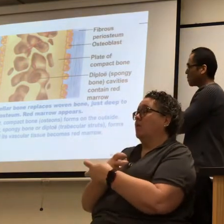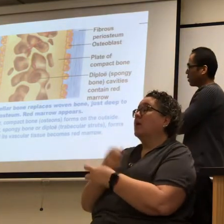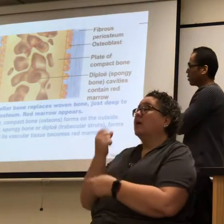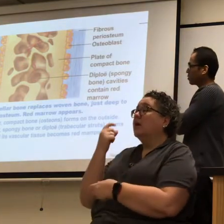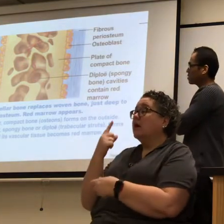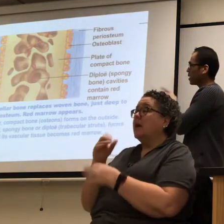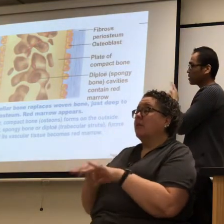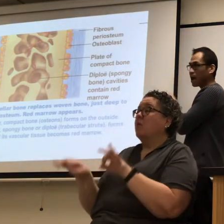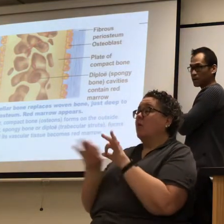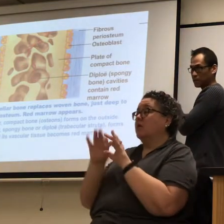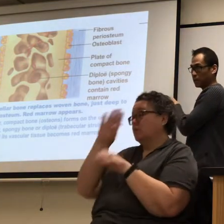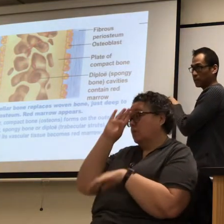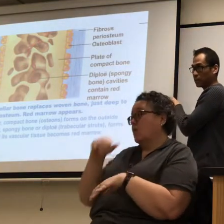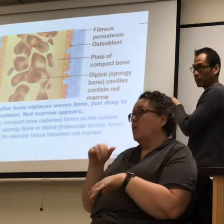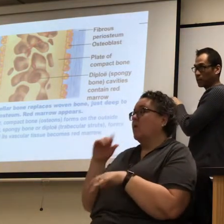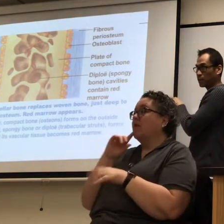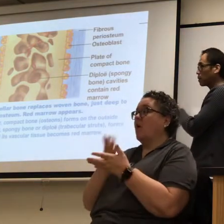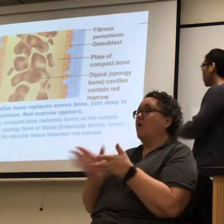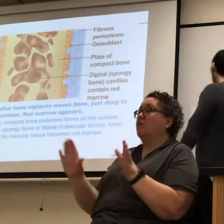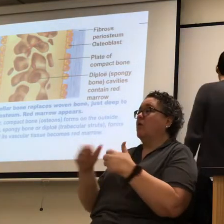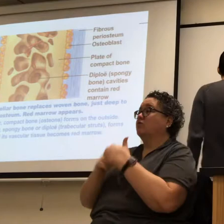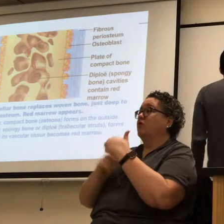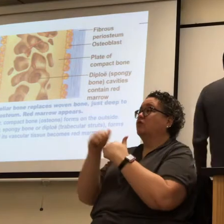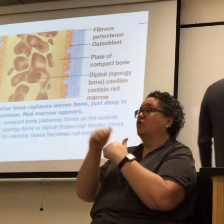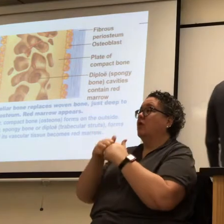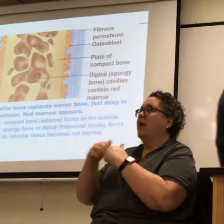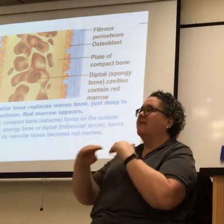a flat bone is being taught to you.